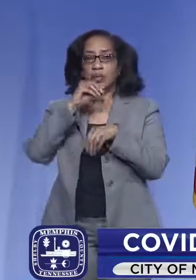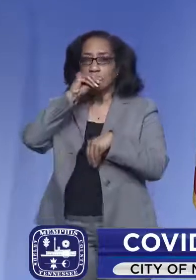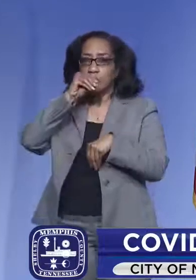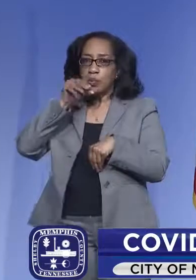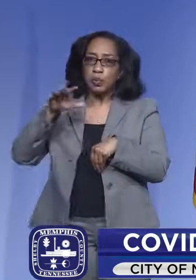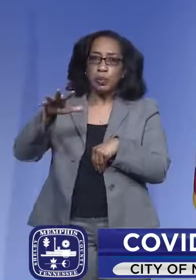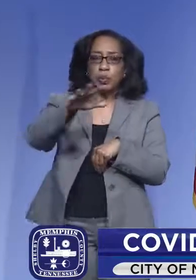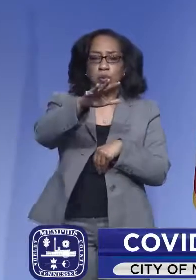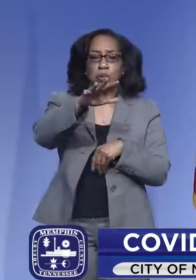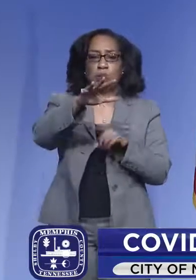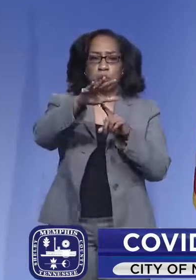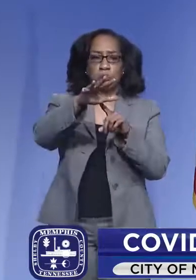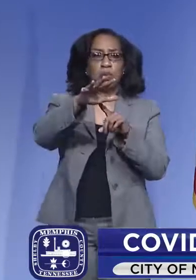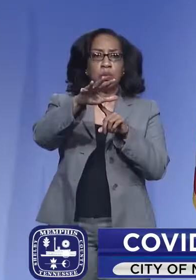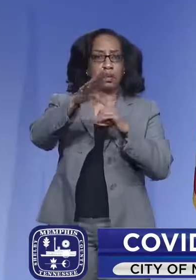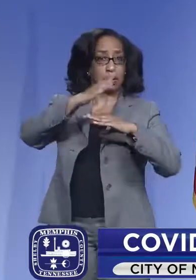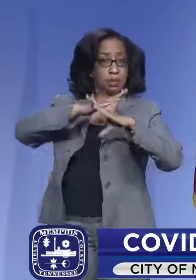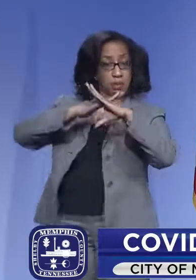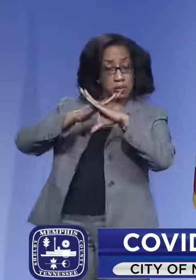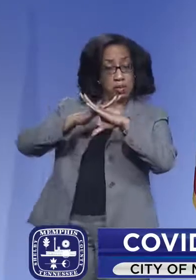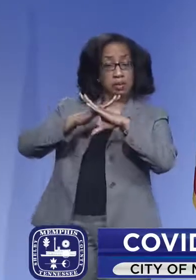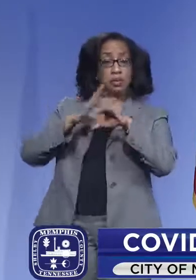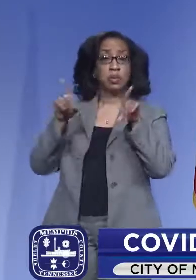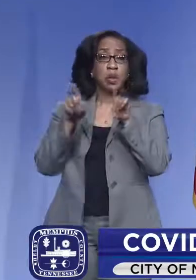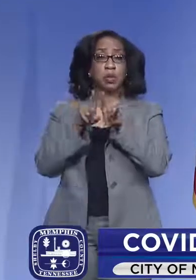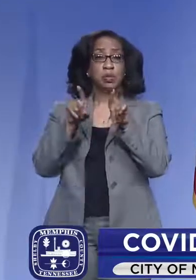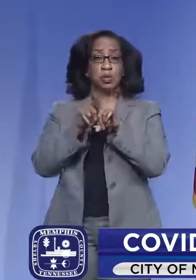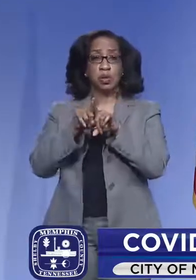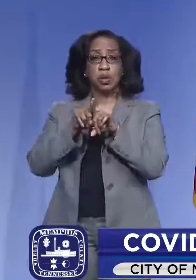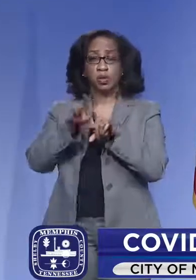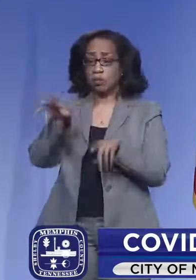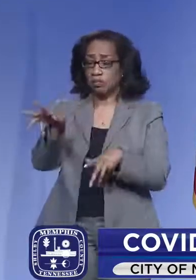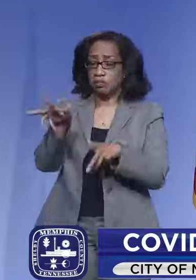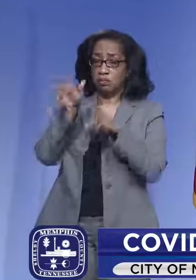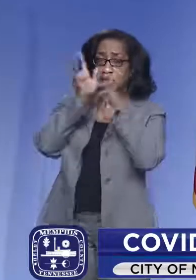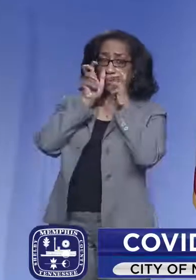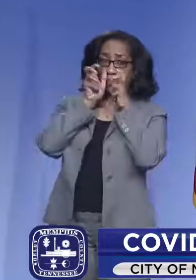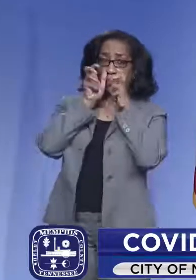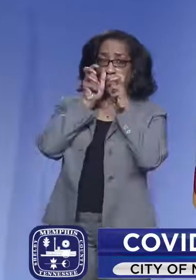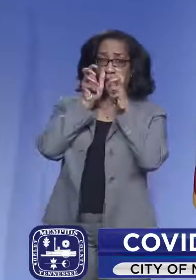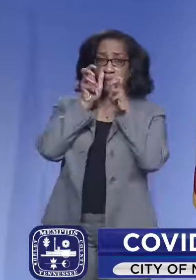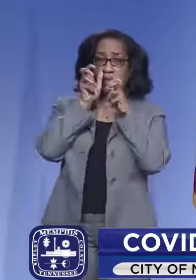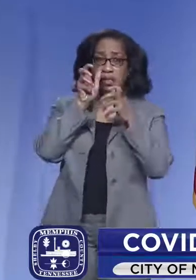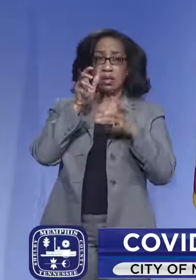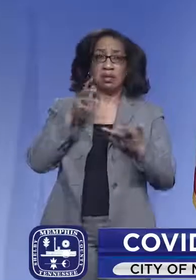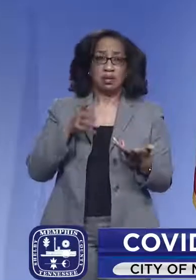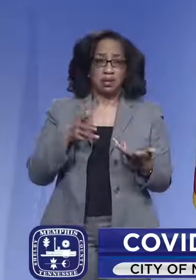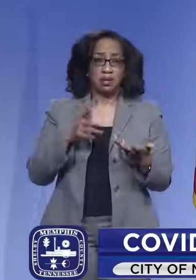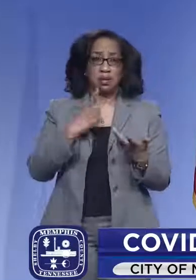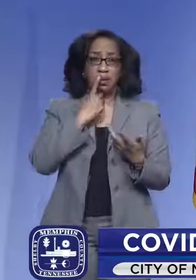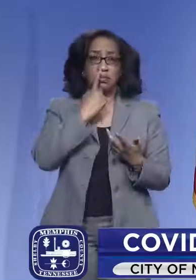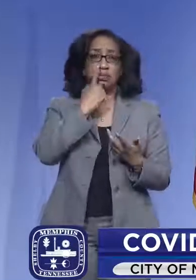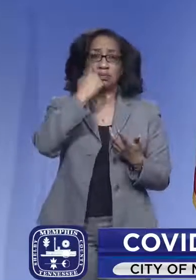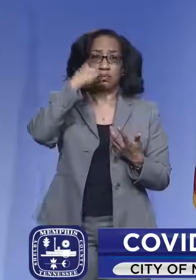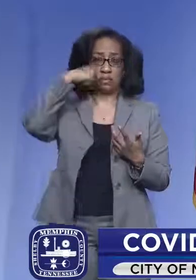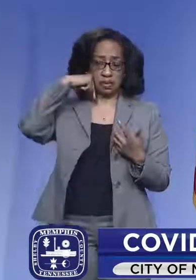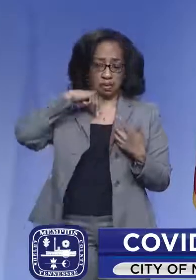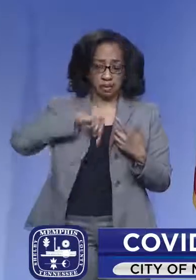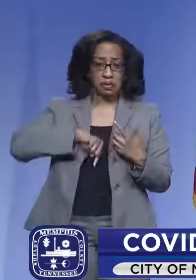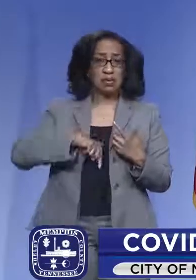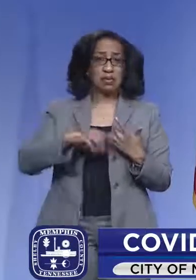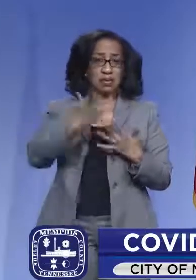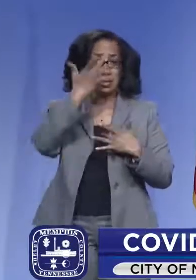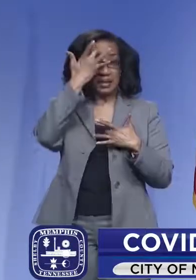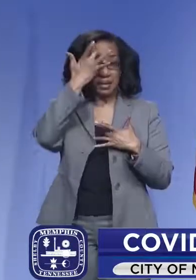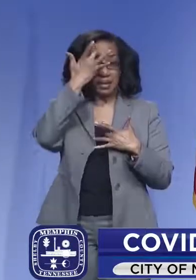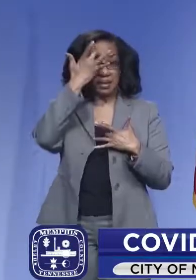others and protects us from getting other people's respiratory viruses up into our nose and mouth.